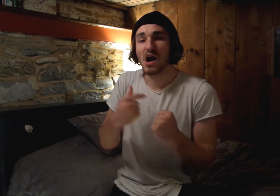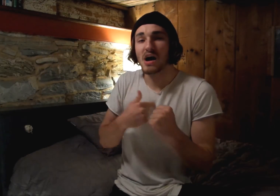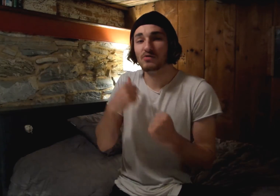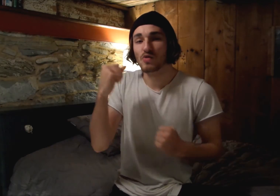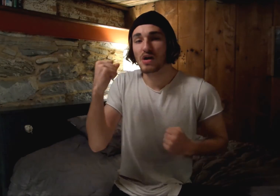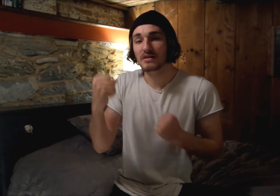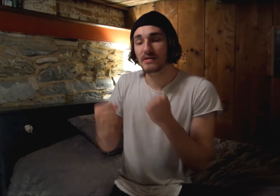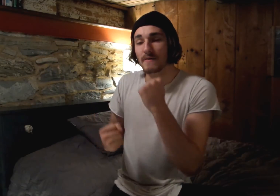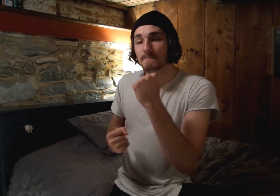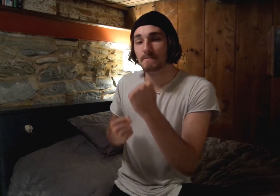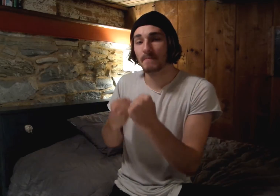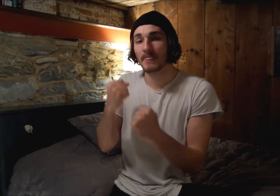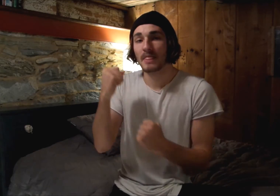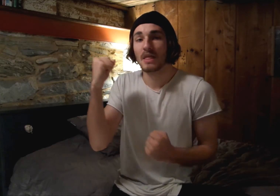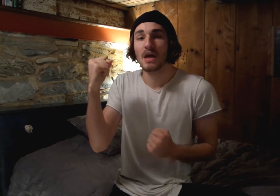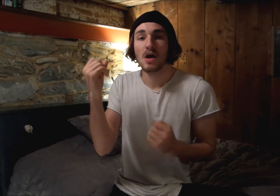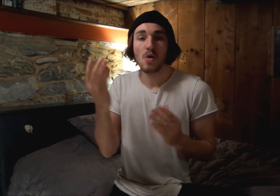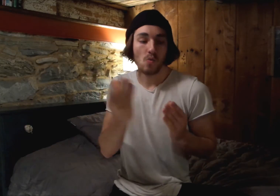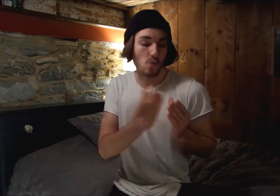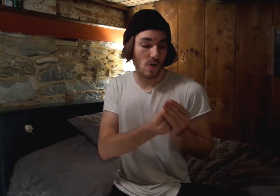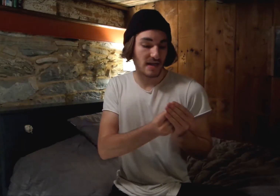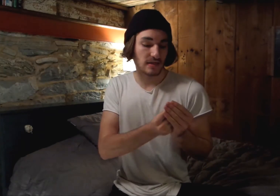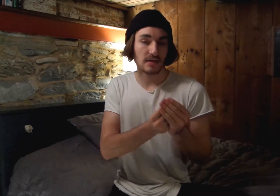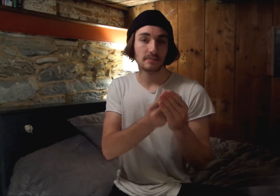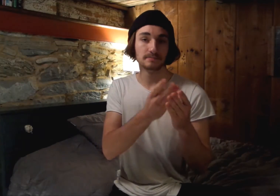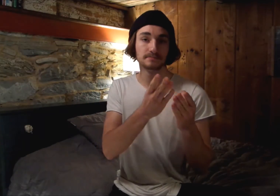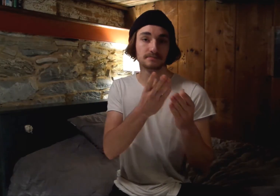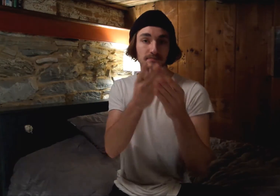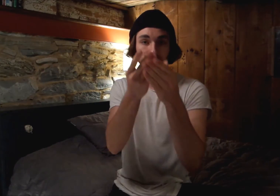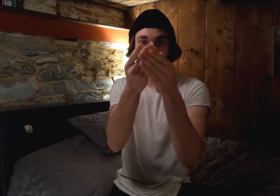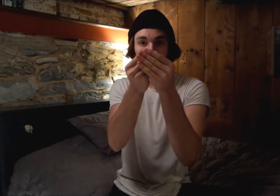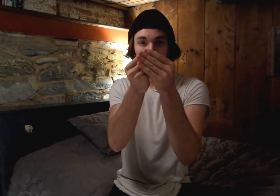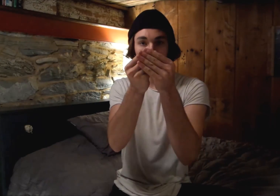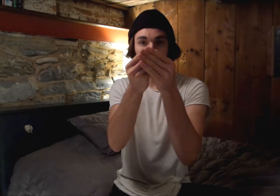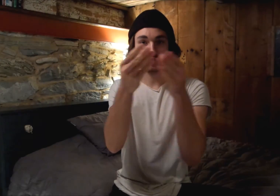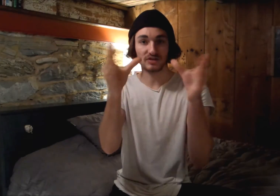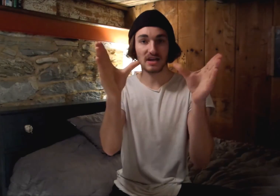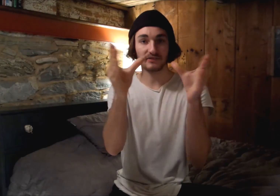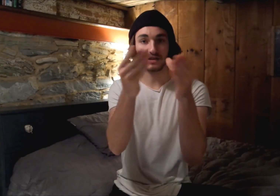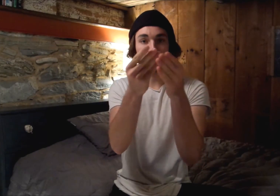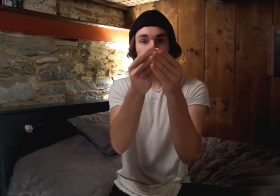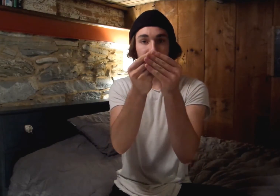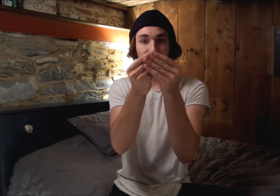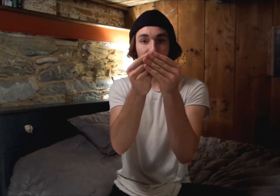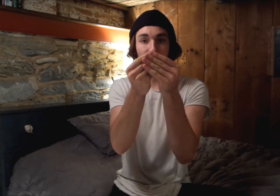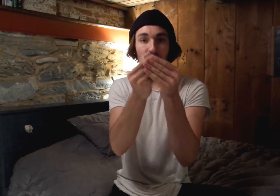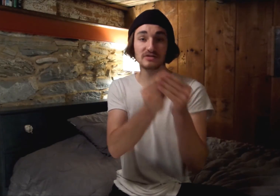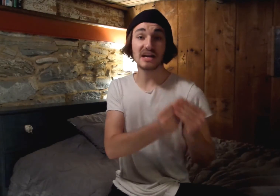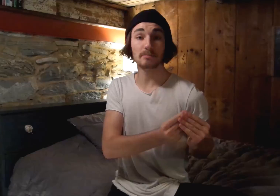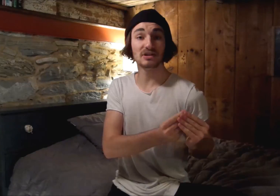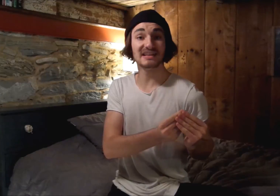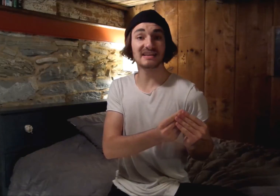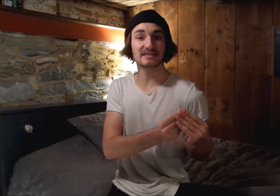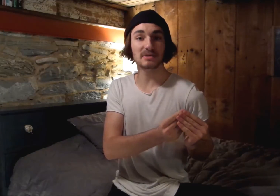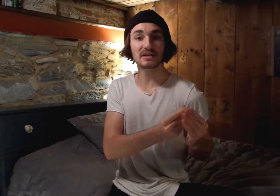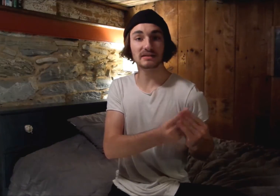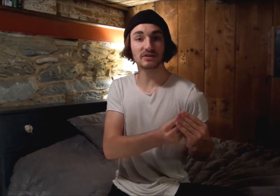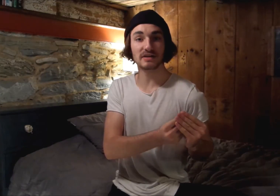I run with, just kind of clasp your fingers, and I put it next to me, like they're next